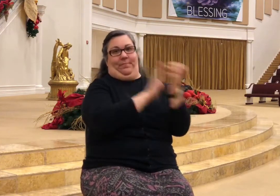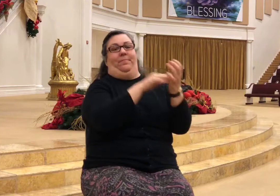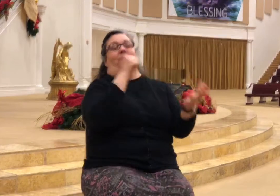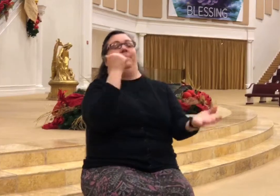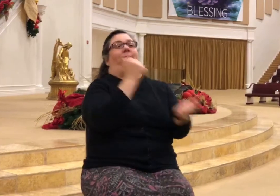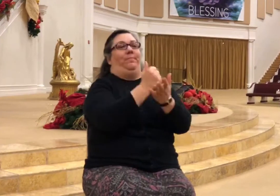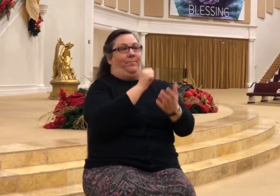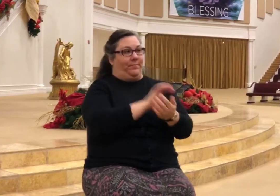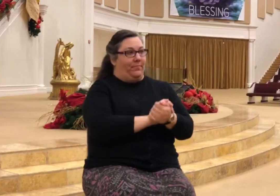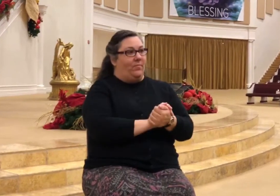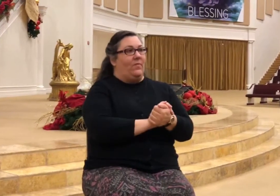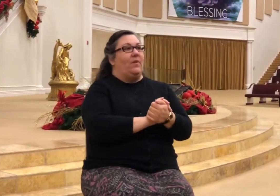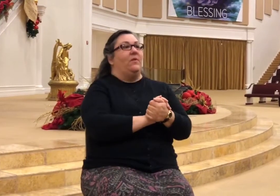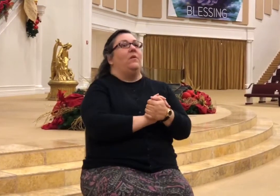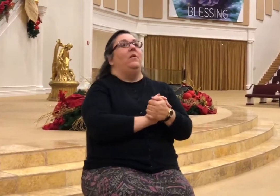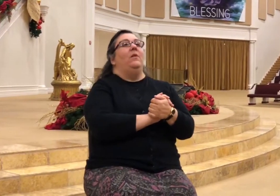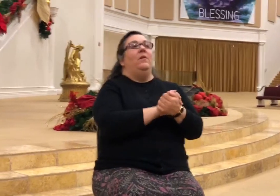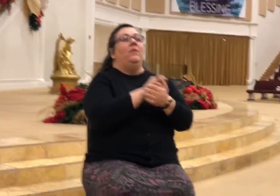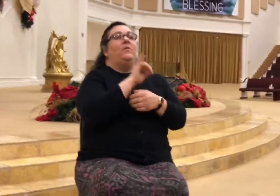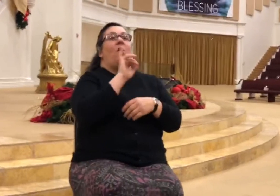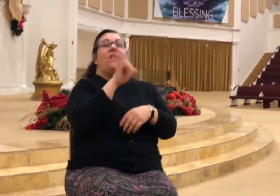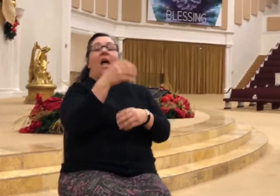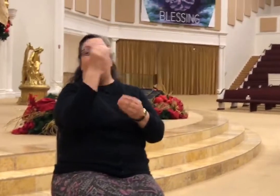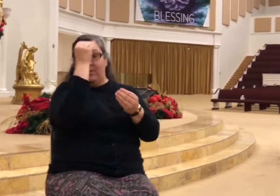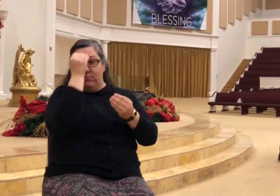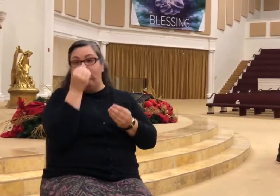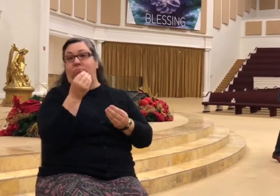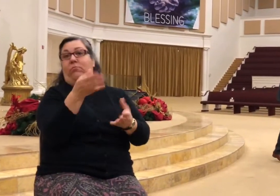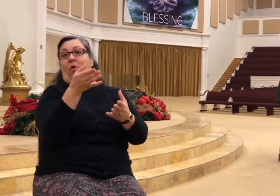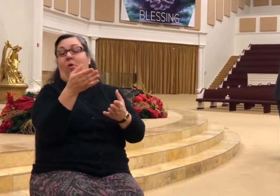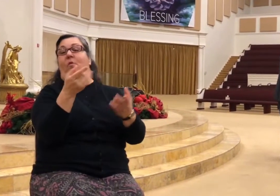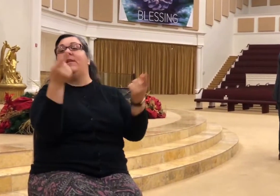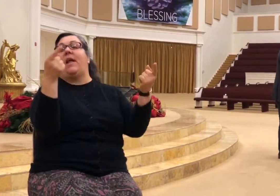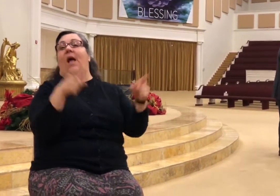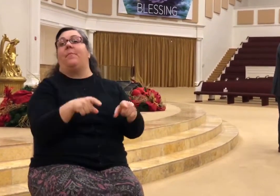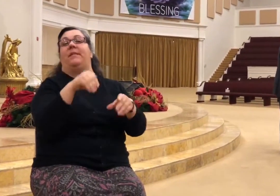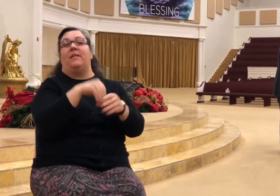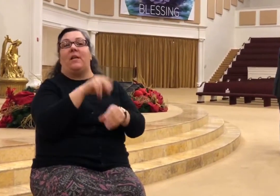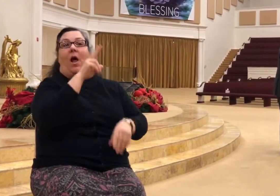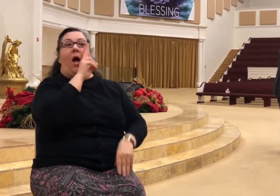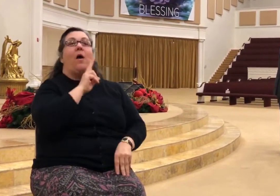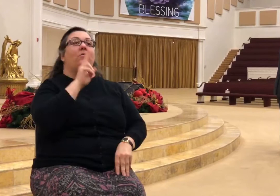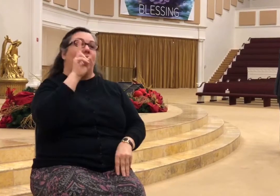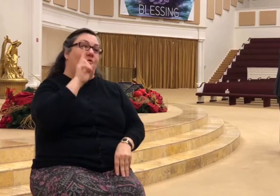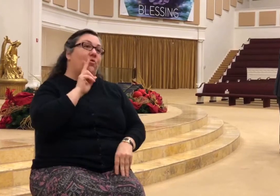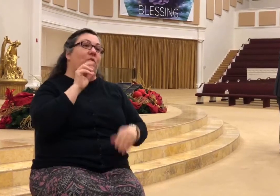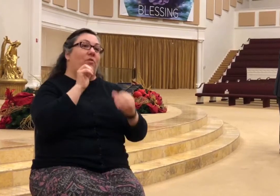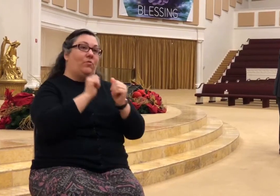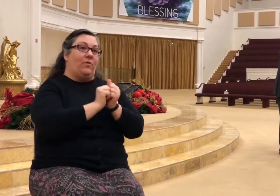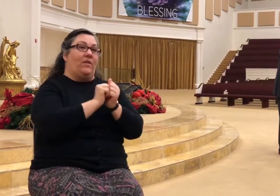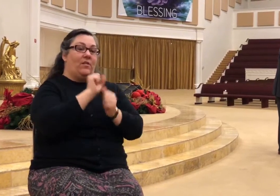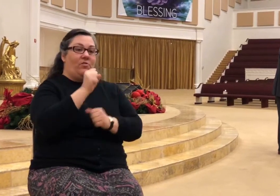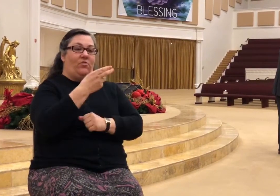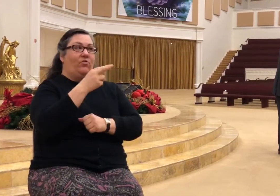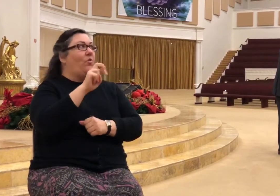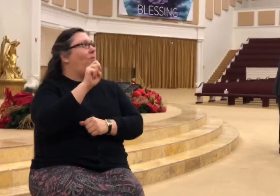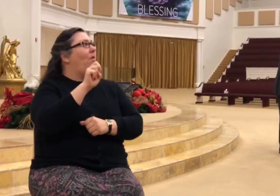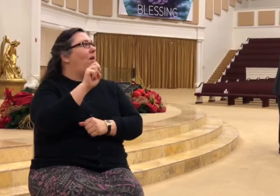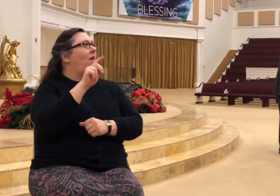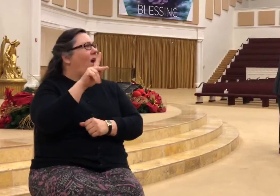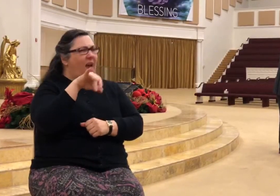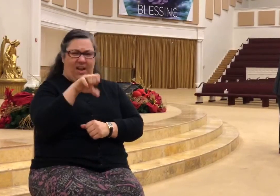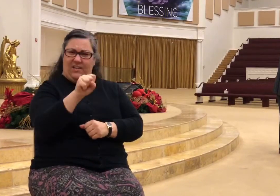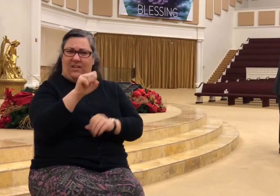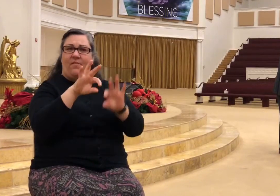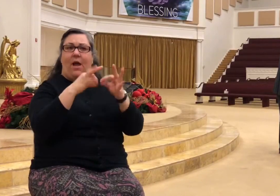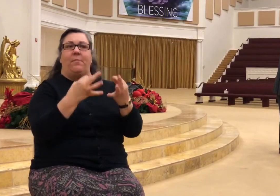Amen. So that's a good report on what God is doing in Honduras with the Shrekites family. A few